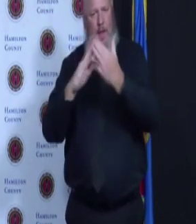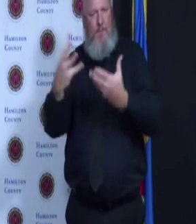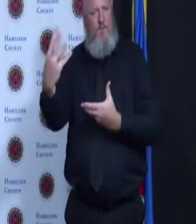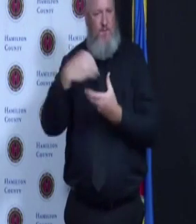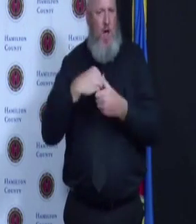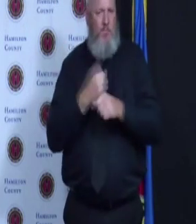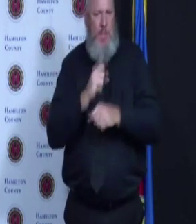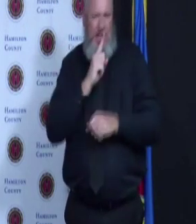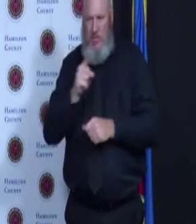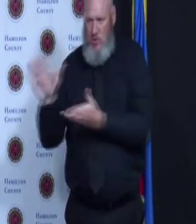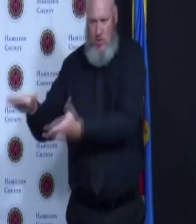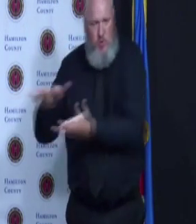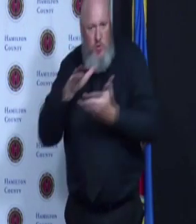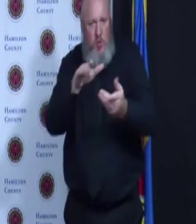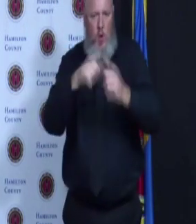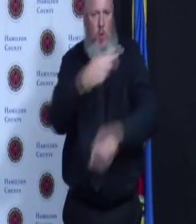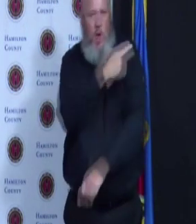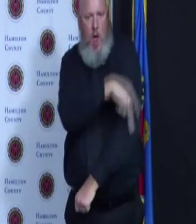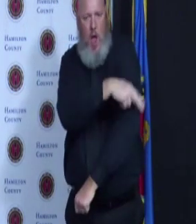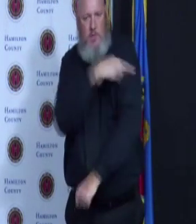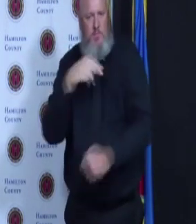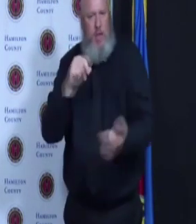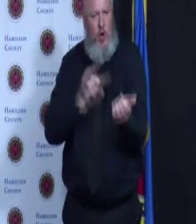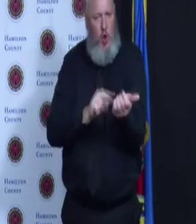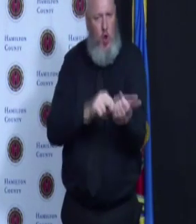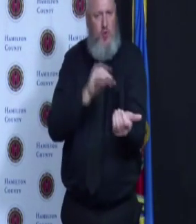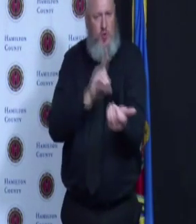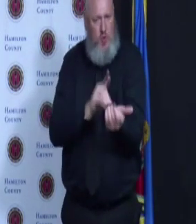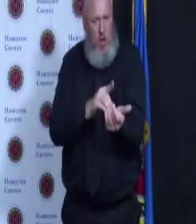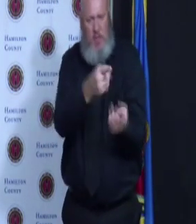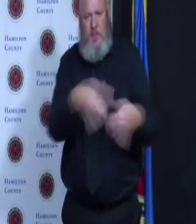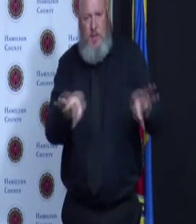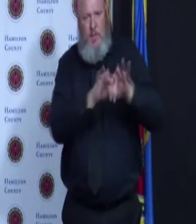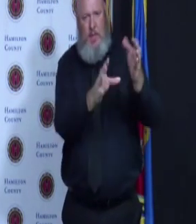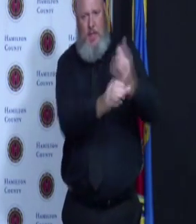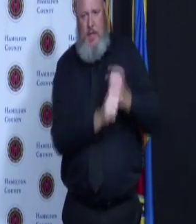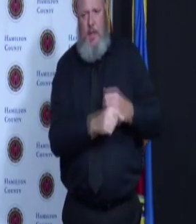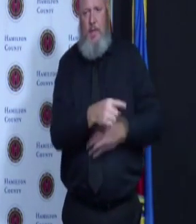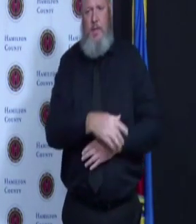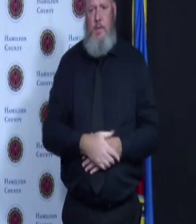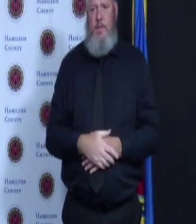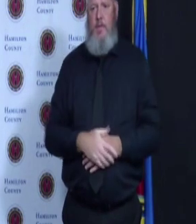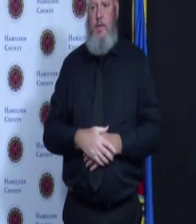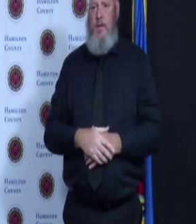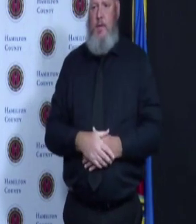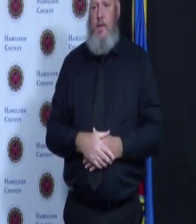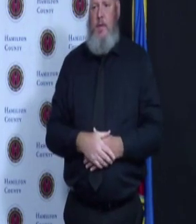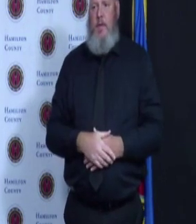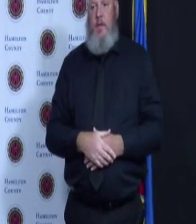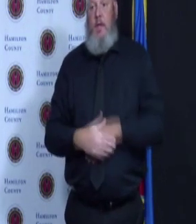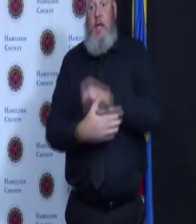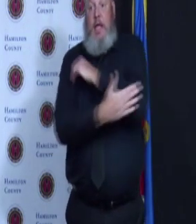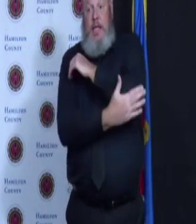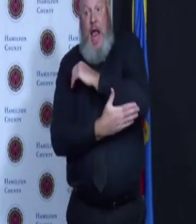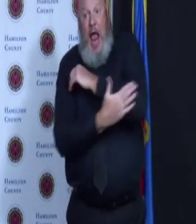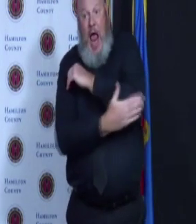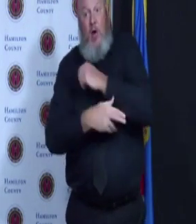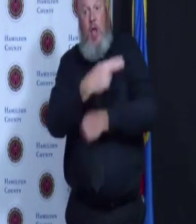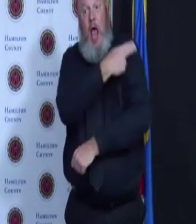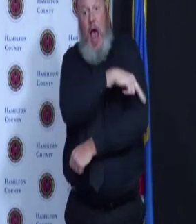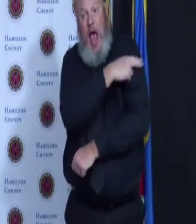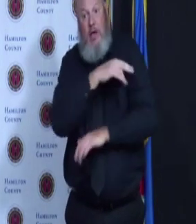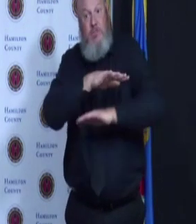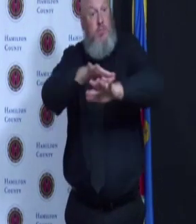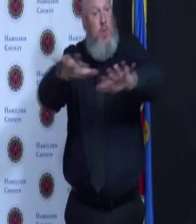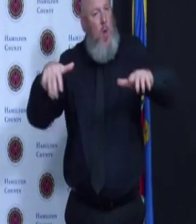hospitals, the emergency management. We're all trying to coordinate our efforts to make sure we're doing it in a really strategic way.